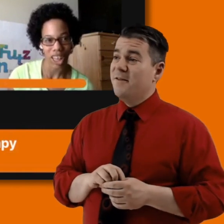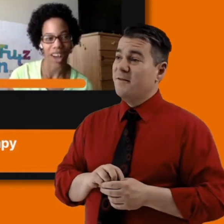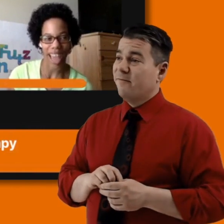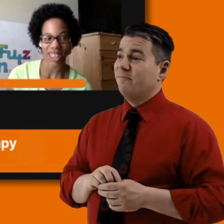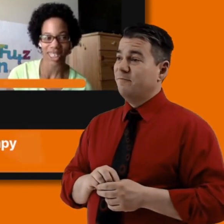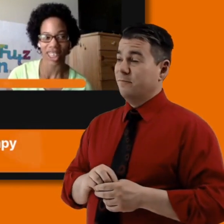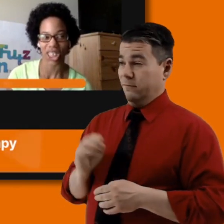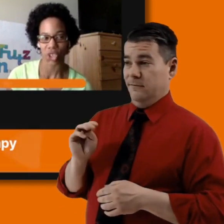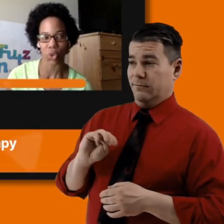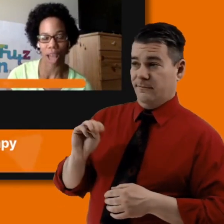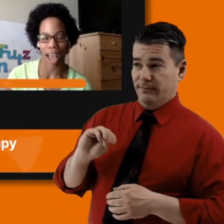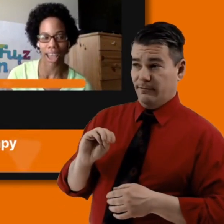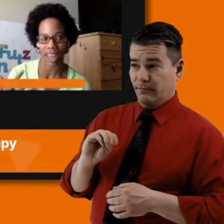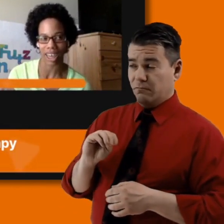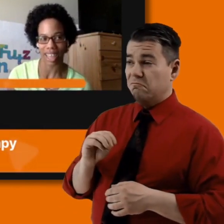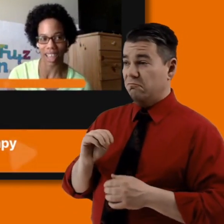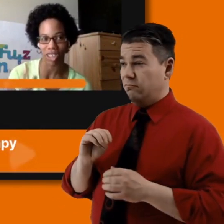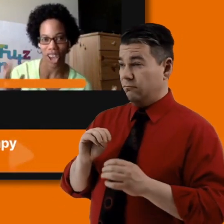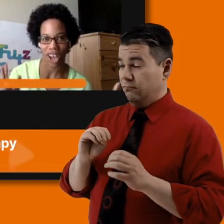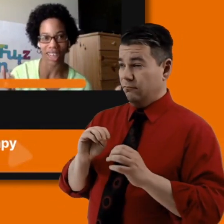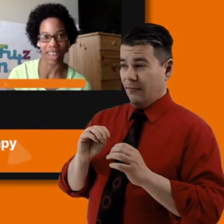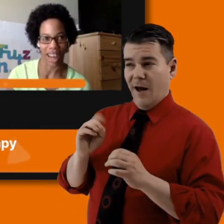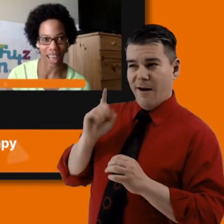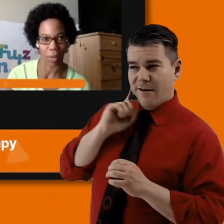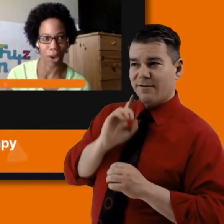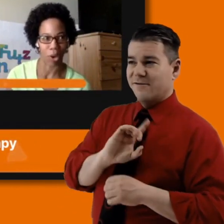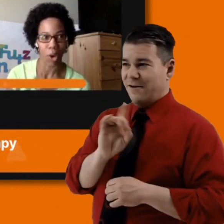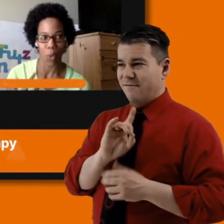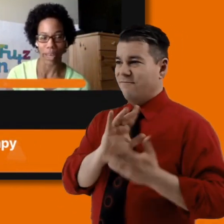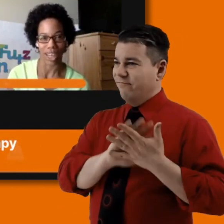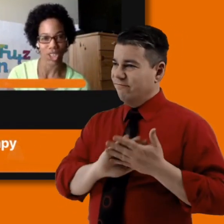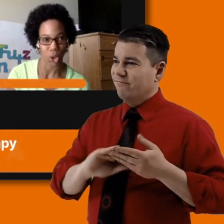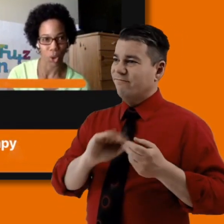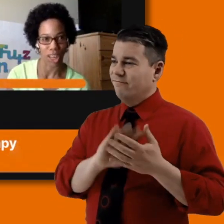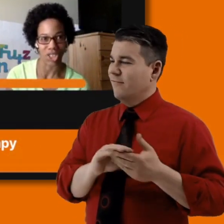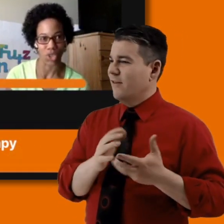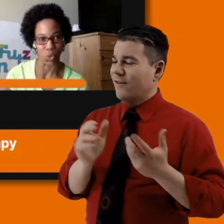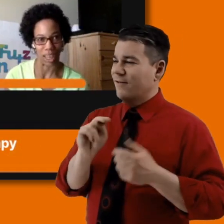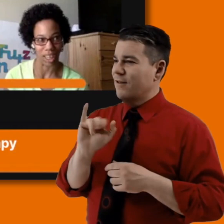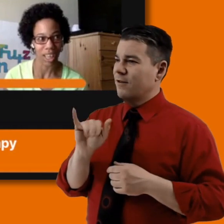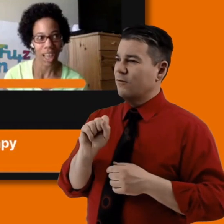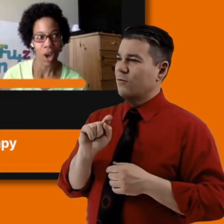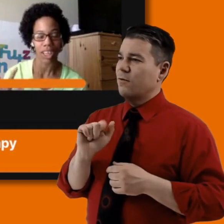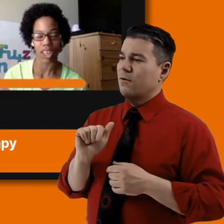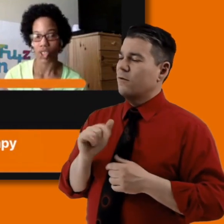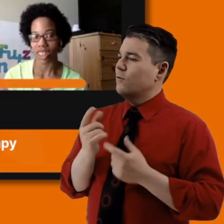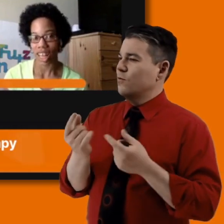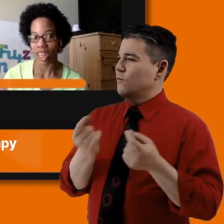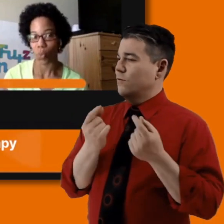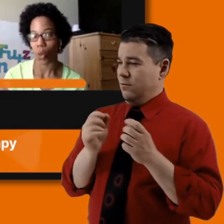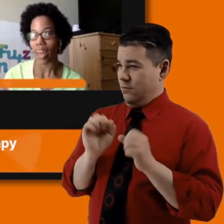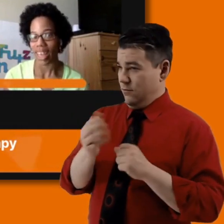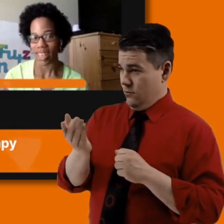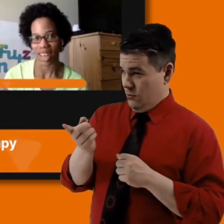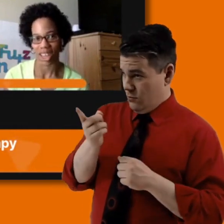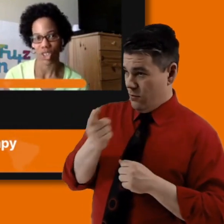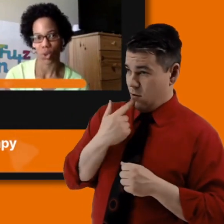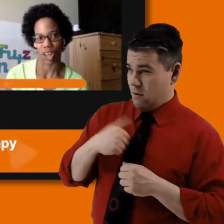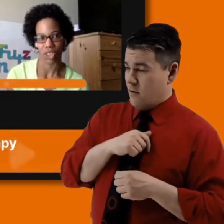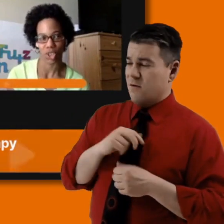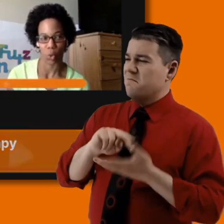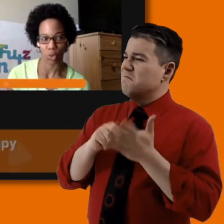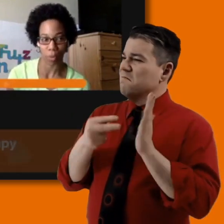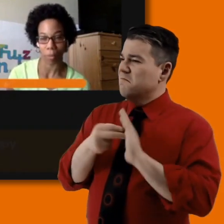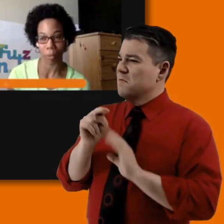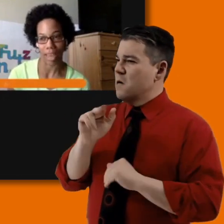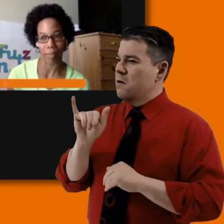So Michelle, actually, I hear David talking a lot about what NYSOTA is doing. Could you tell us what is